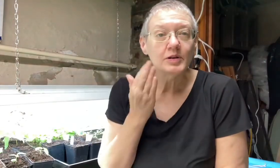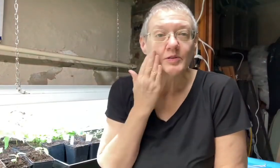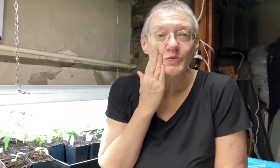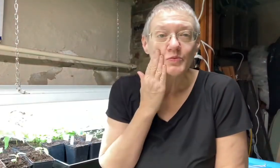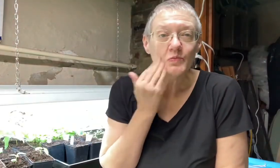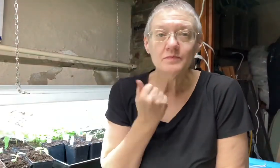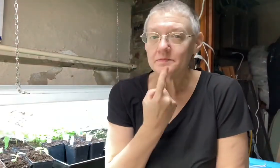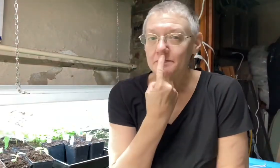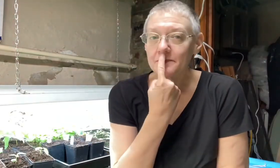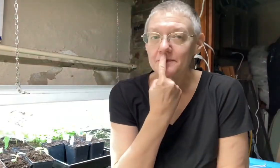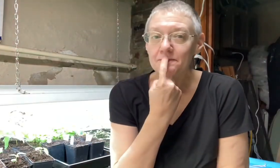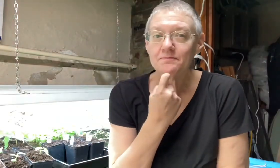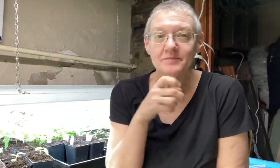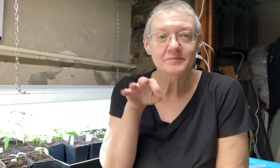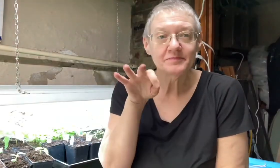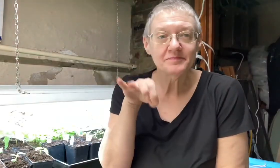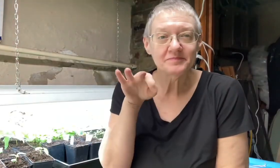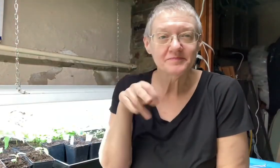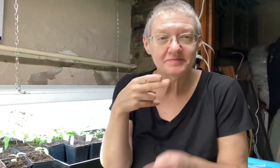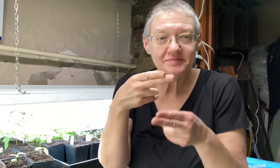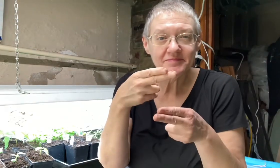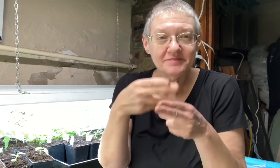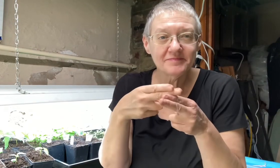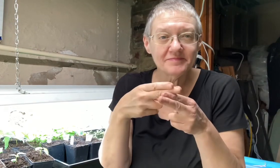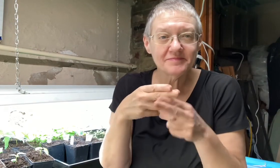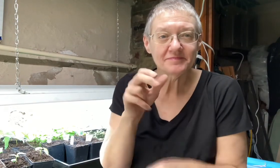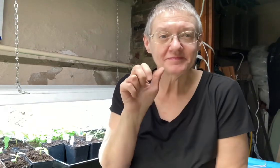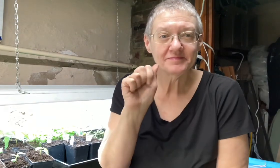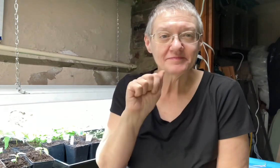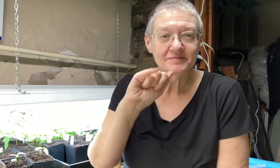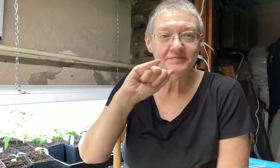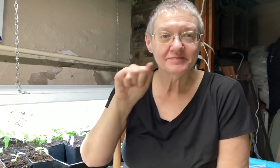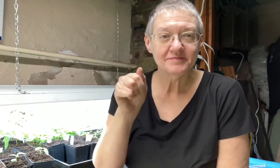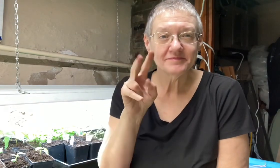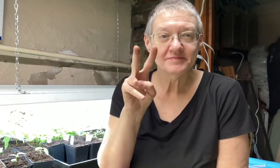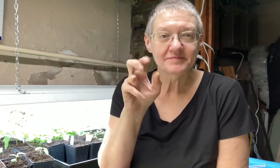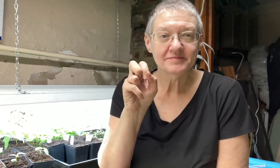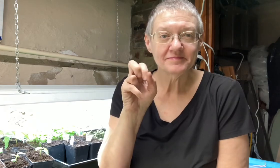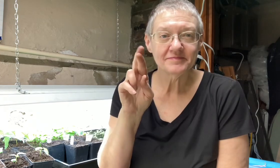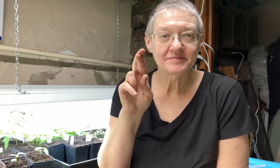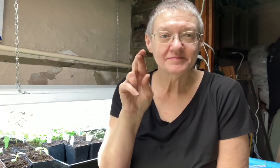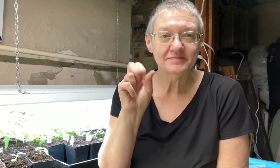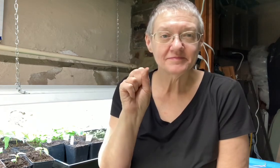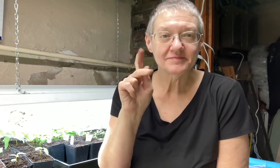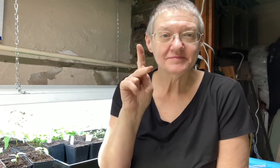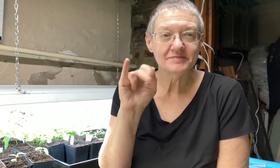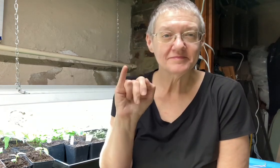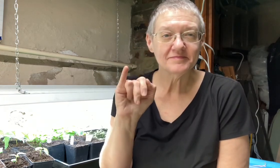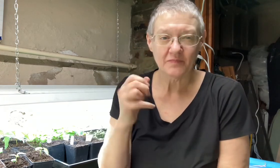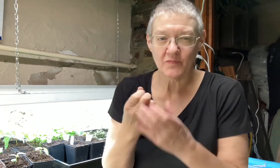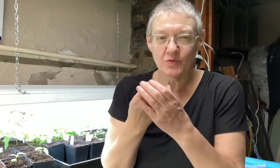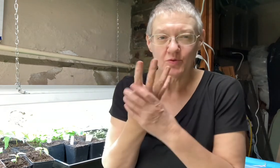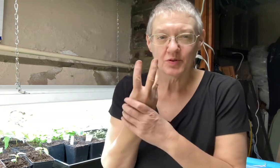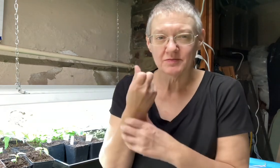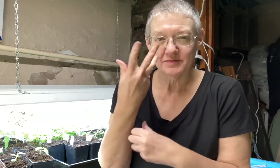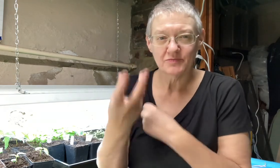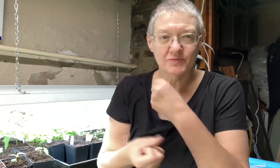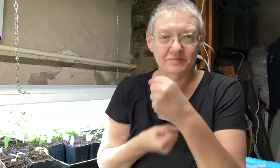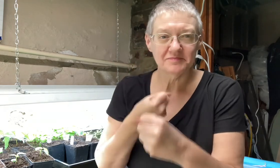Now, all of these sweet red peppers are the variety Ivarsky. I've grown